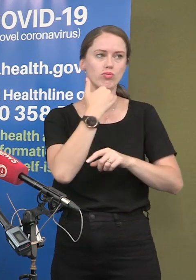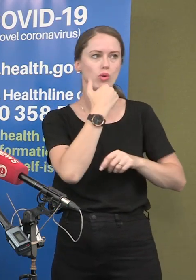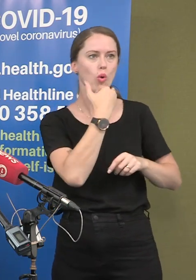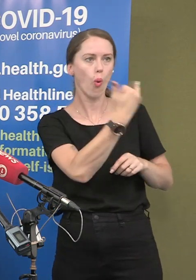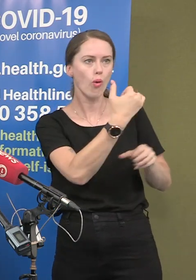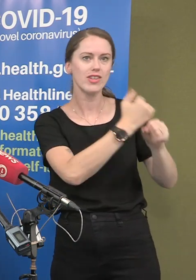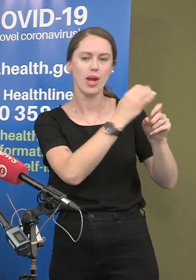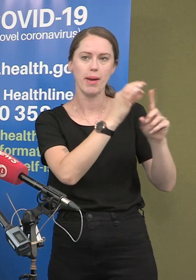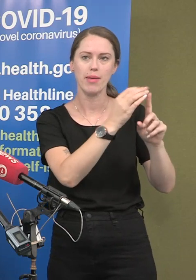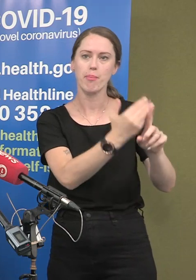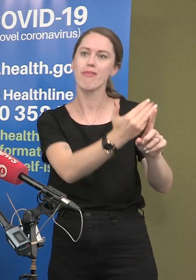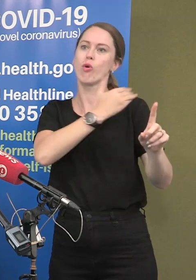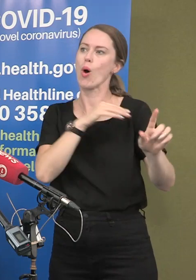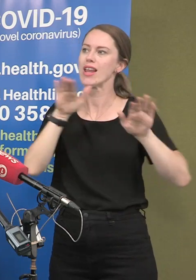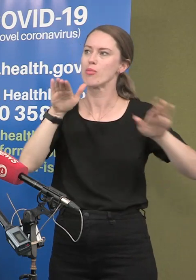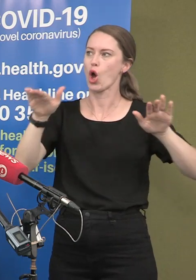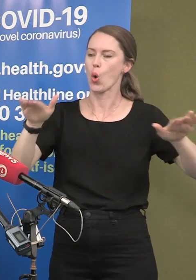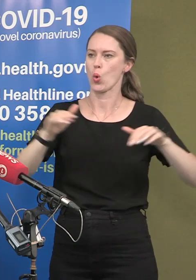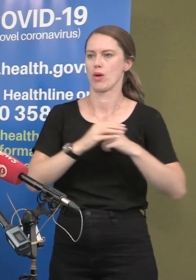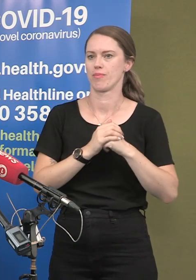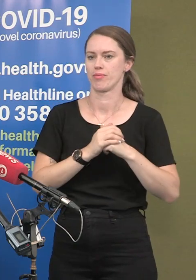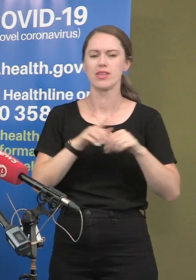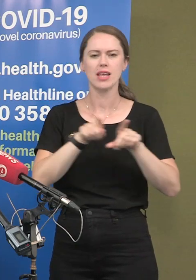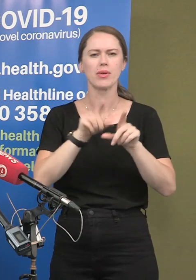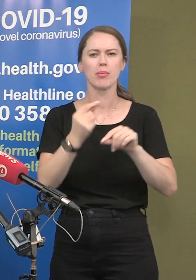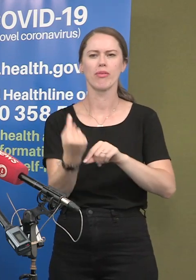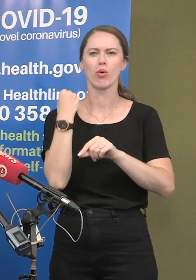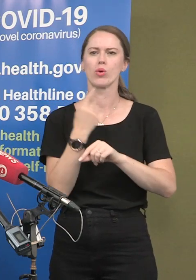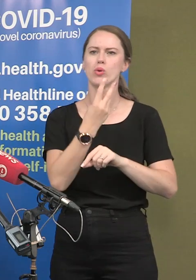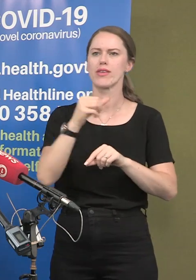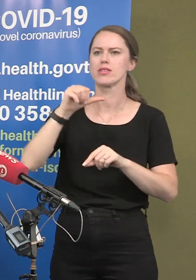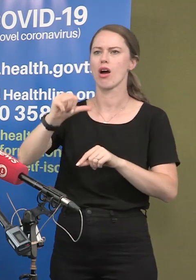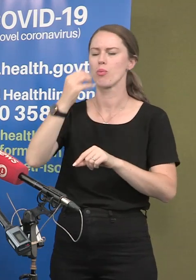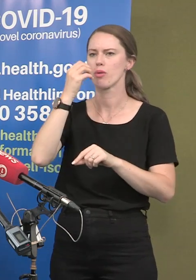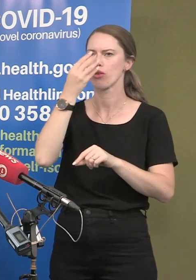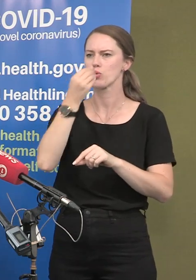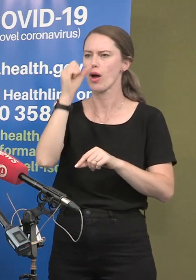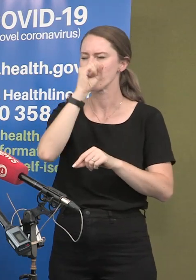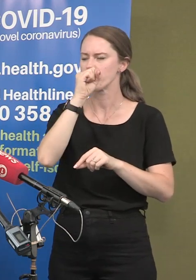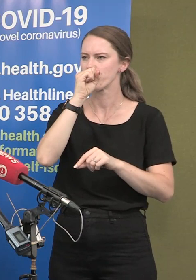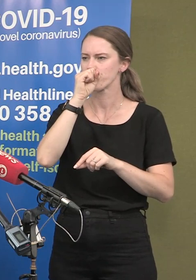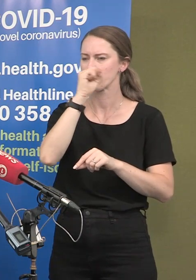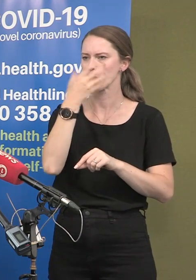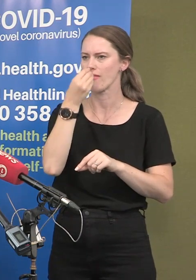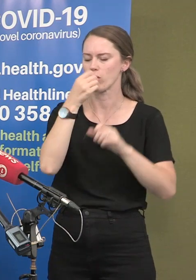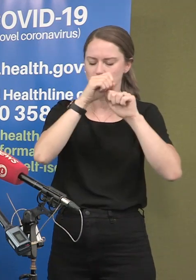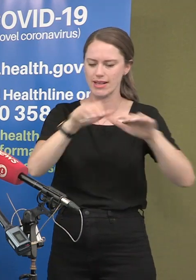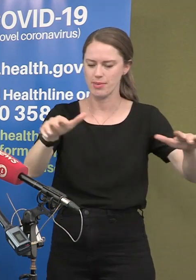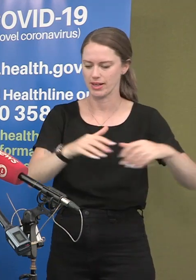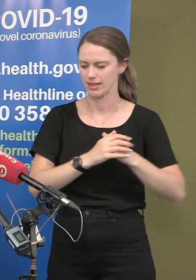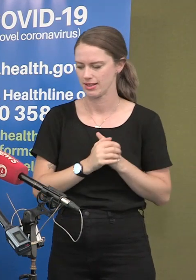they're turning up there. And these are all things we did in 2009 with the swine flu pandemic. And as I was saying the other day,